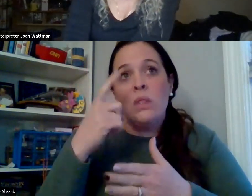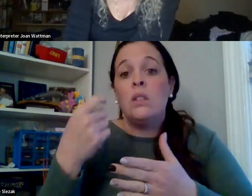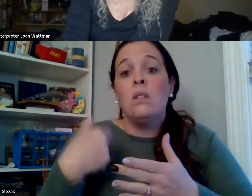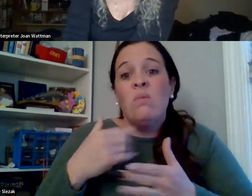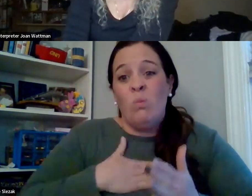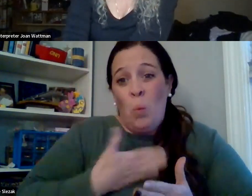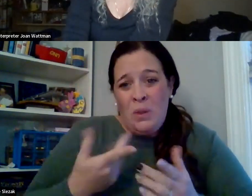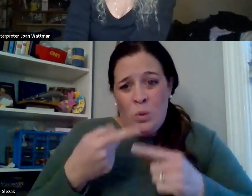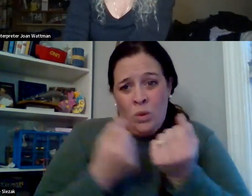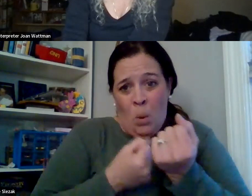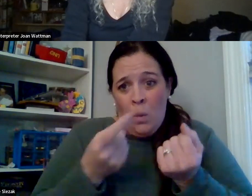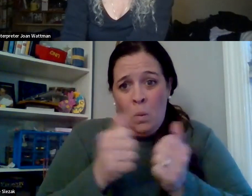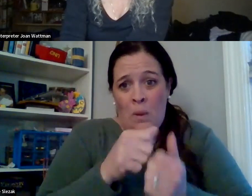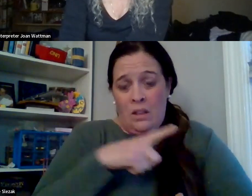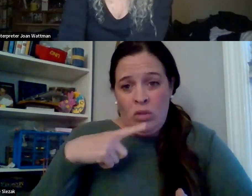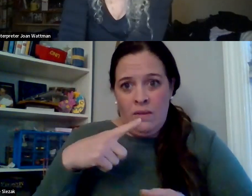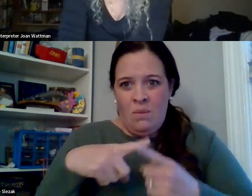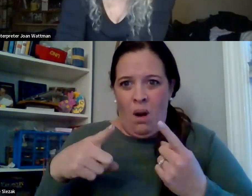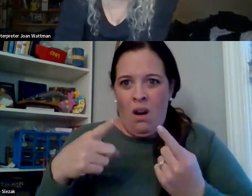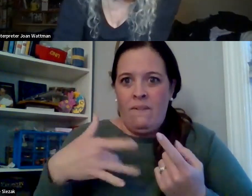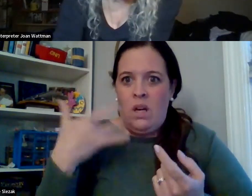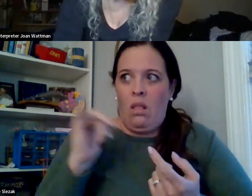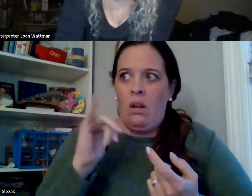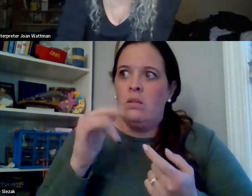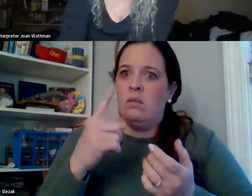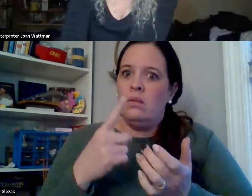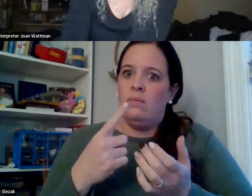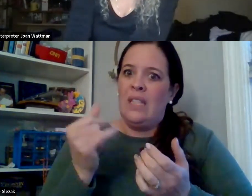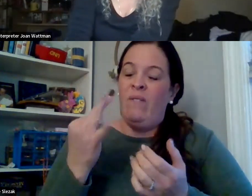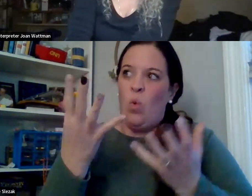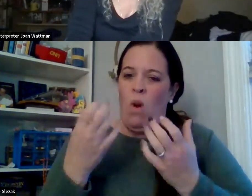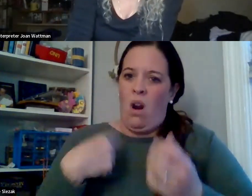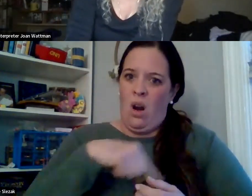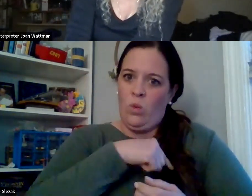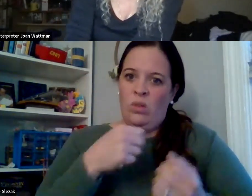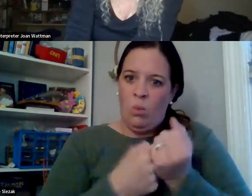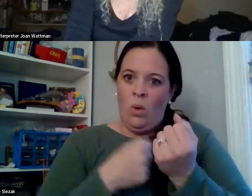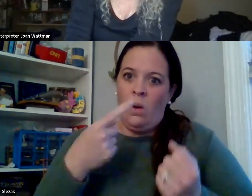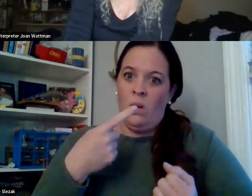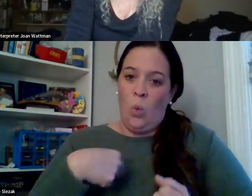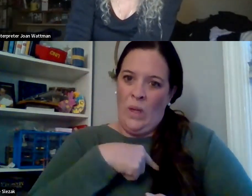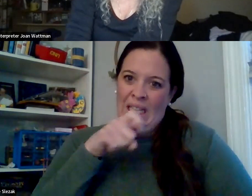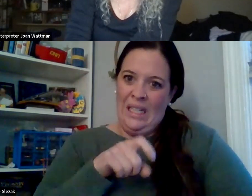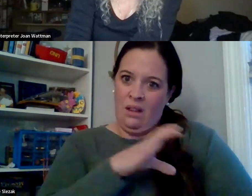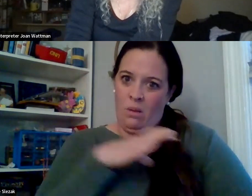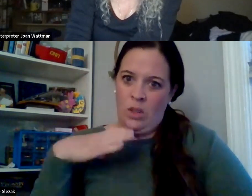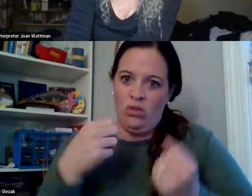heard, and that we'd be willing to support you going forward with the legislators, but we need